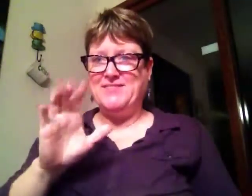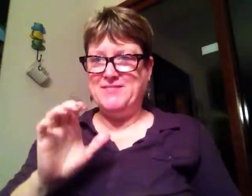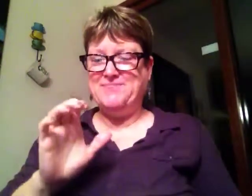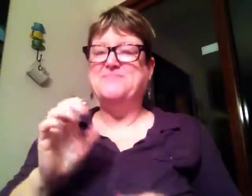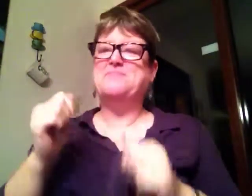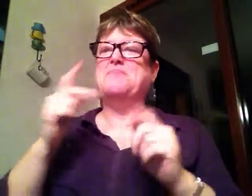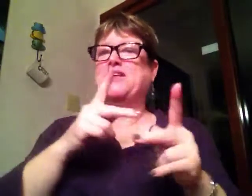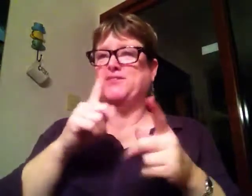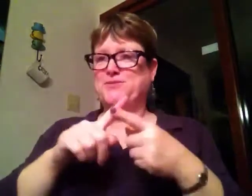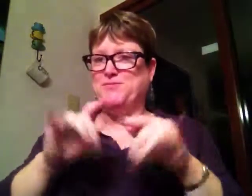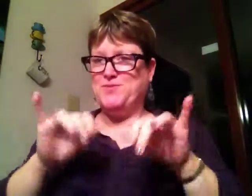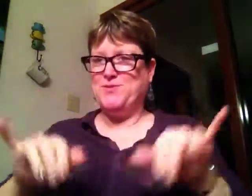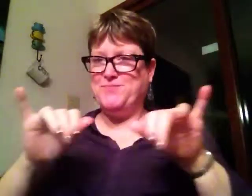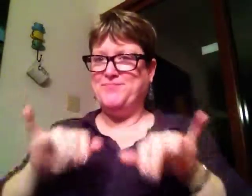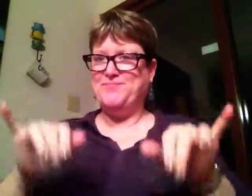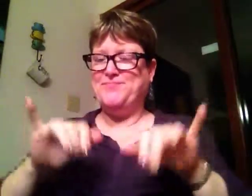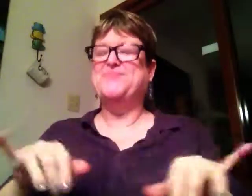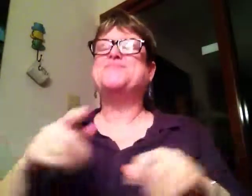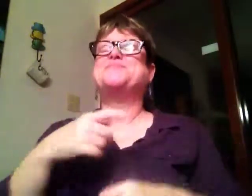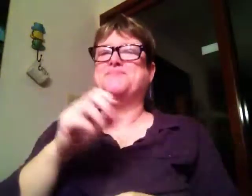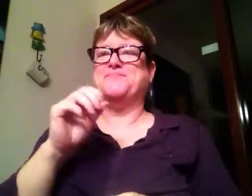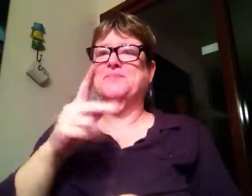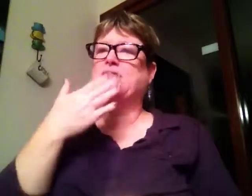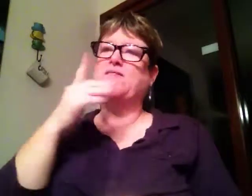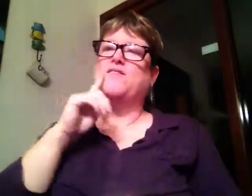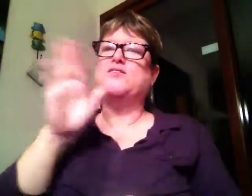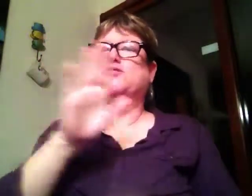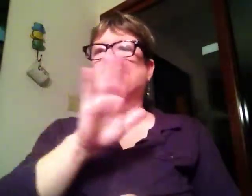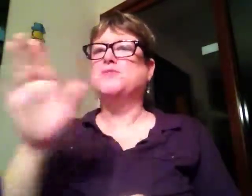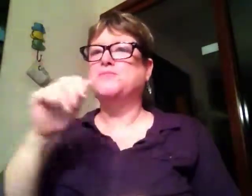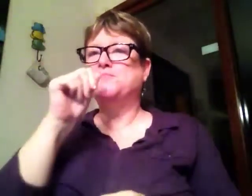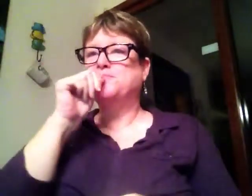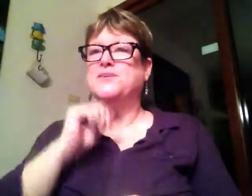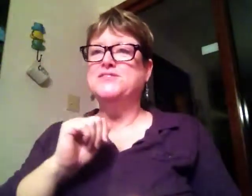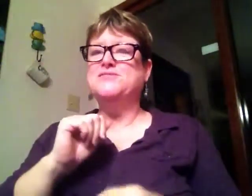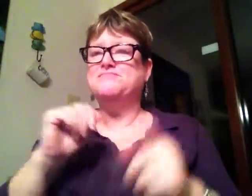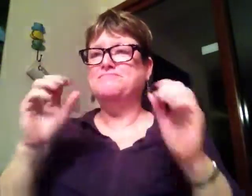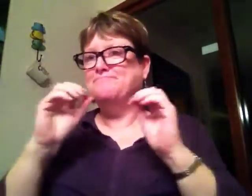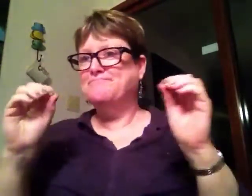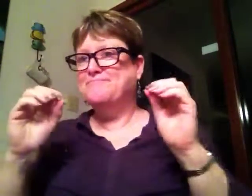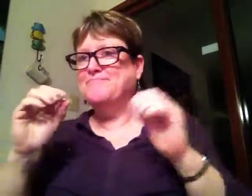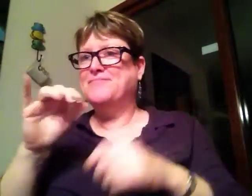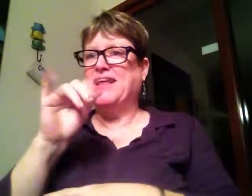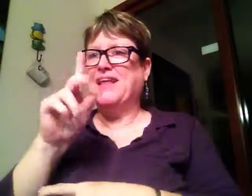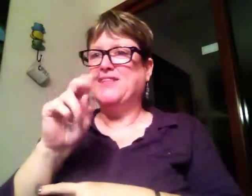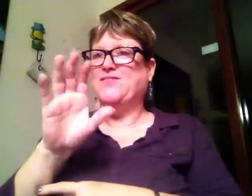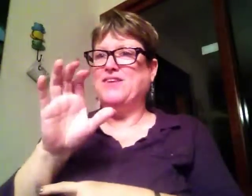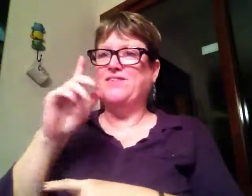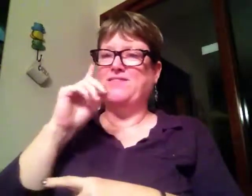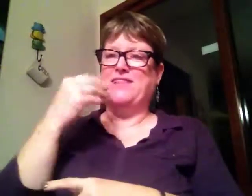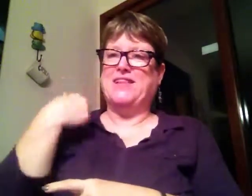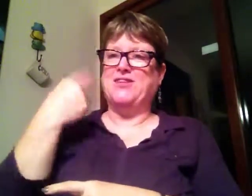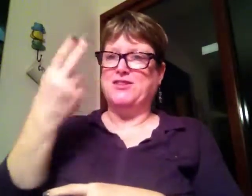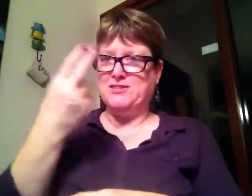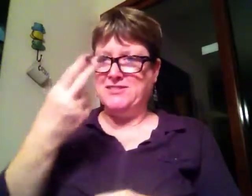There's bombing all around us, she said. I'm afraid for my children, but I don't know what will become of us now. You don't know